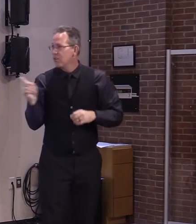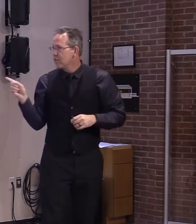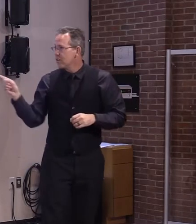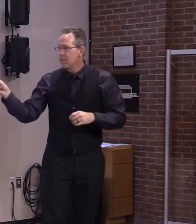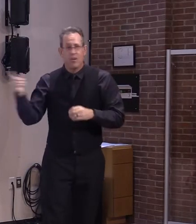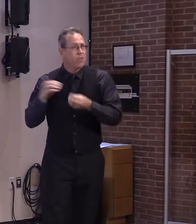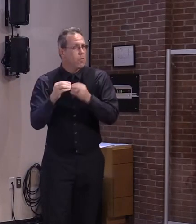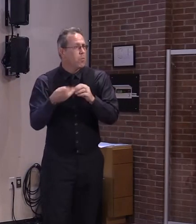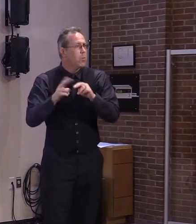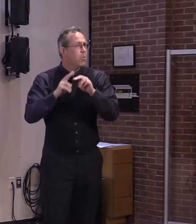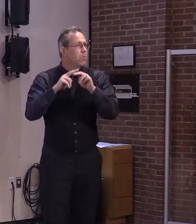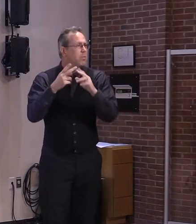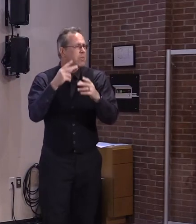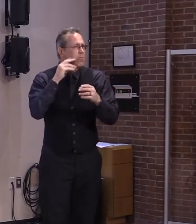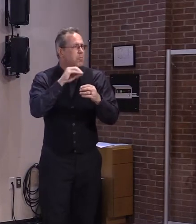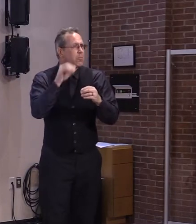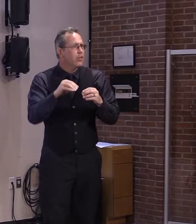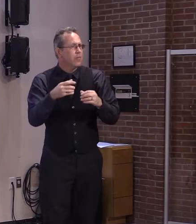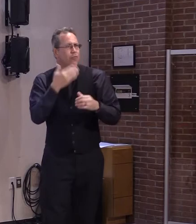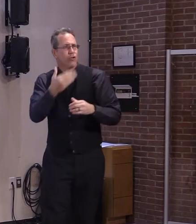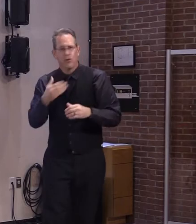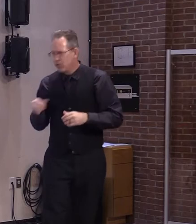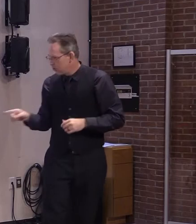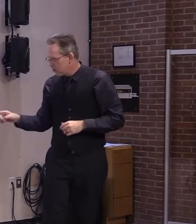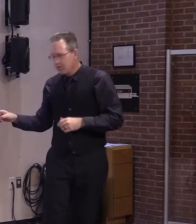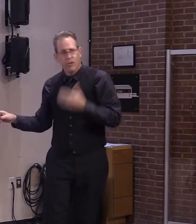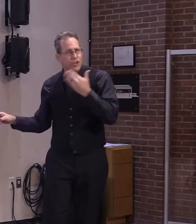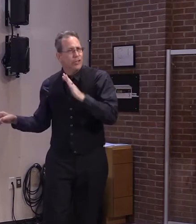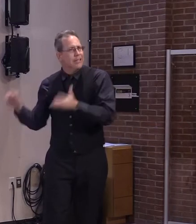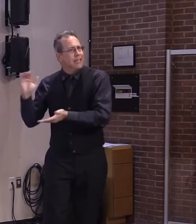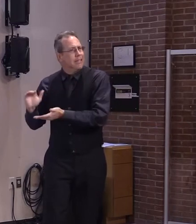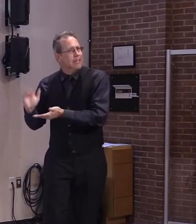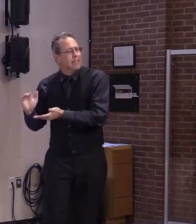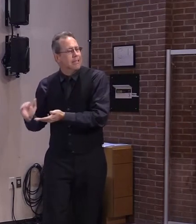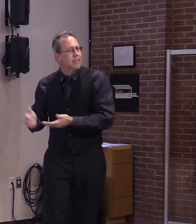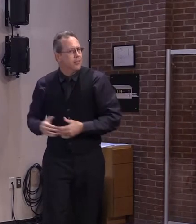As we've always said before, it's Vermonters early on in the pandemic that